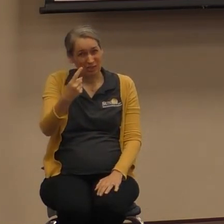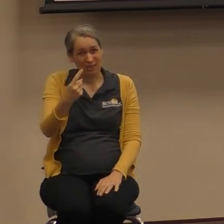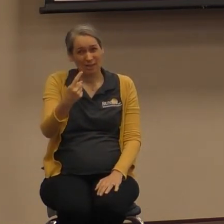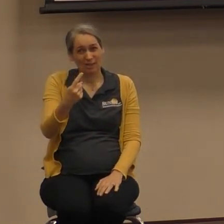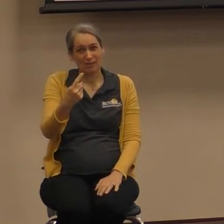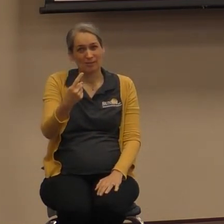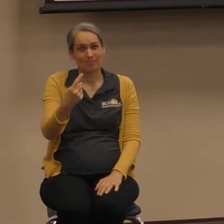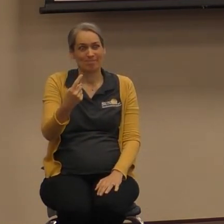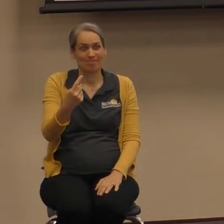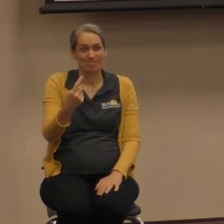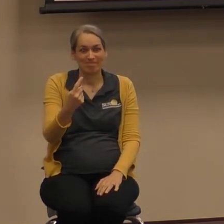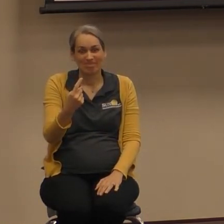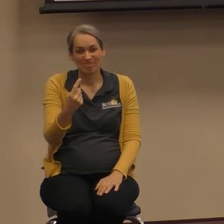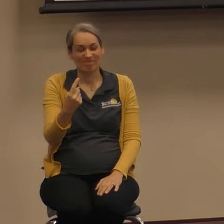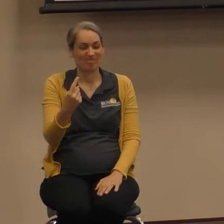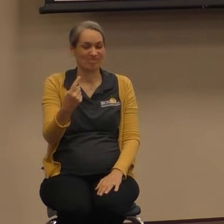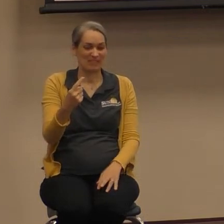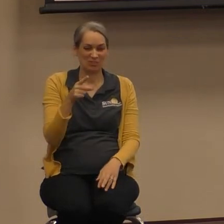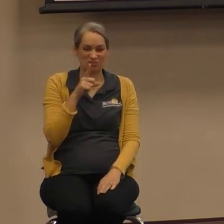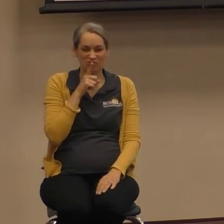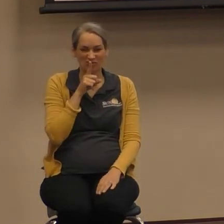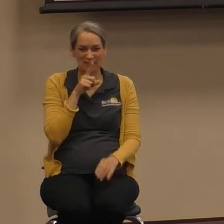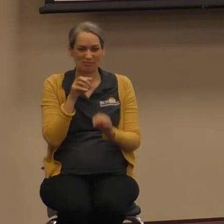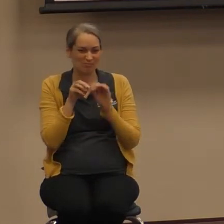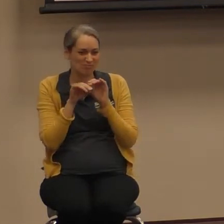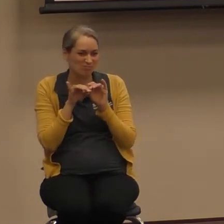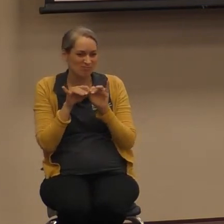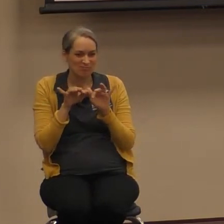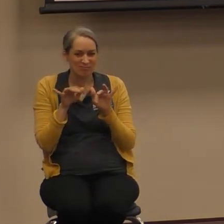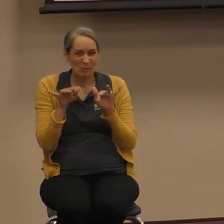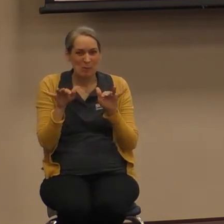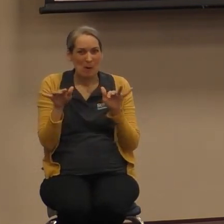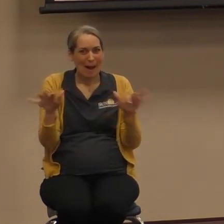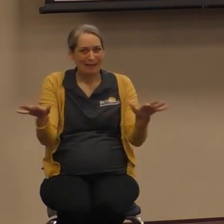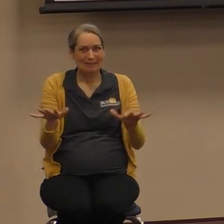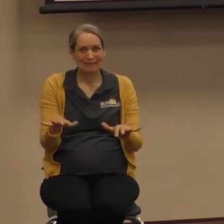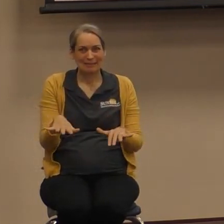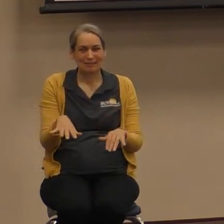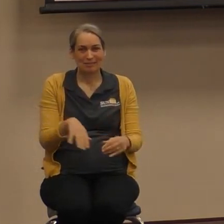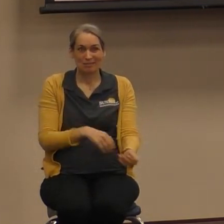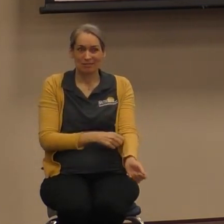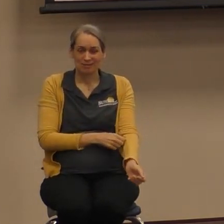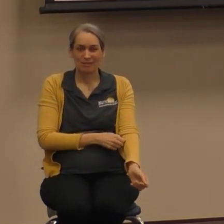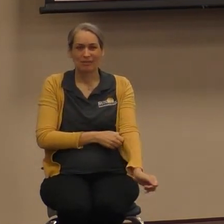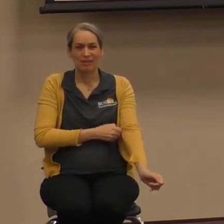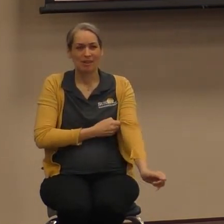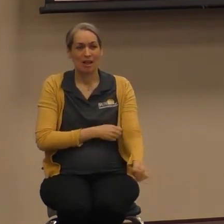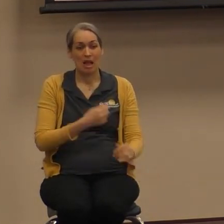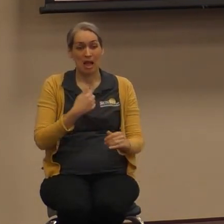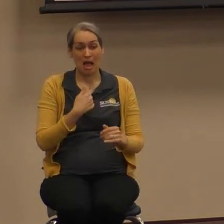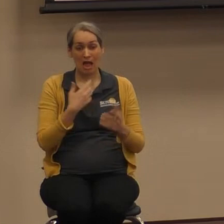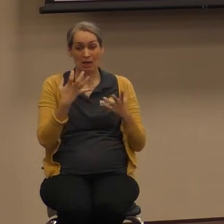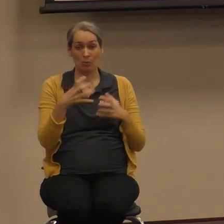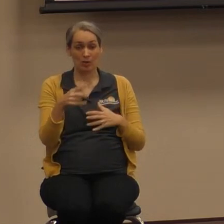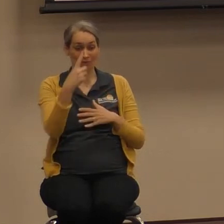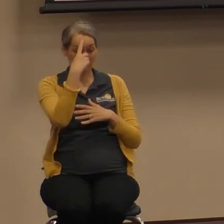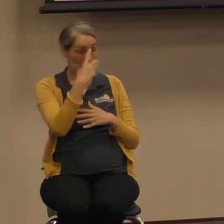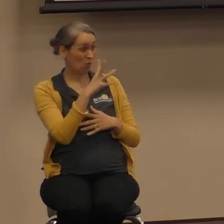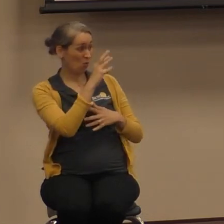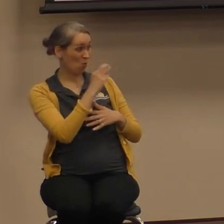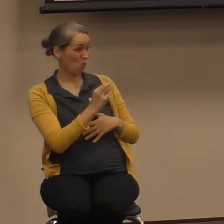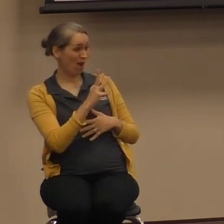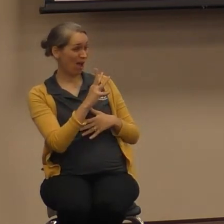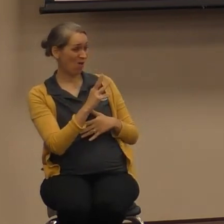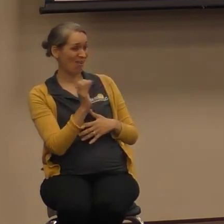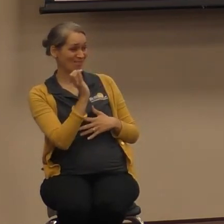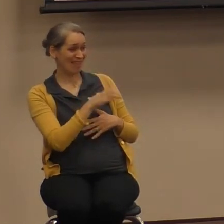the pervasiveness of the problem, because I don't want anybody walking out of here like I was thinking, wow, there's somebody like me?